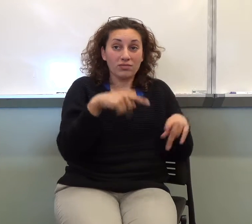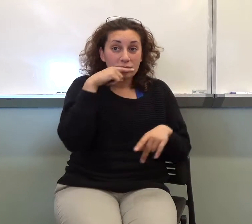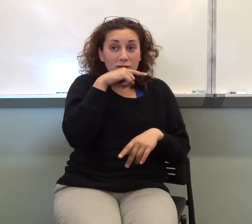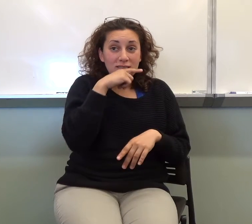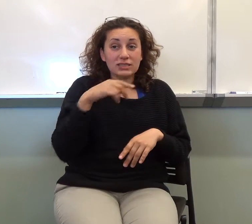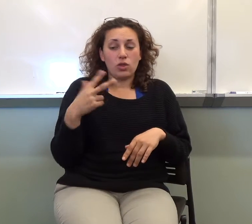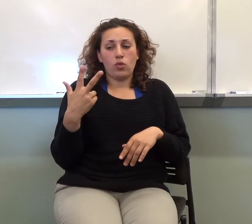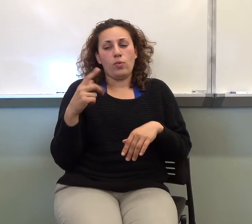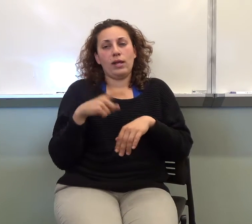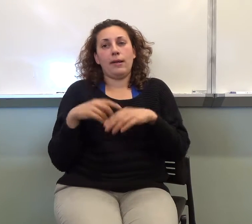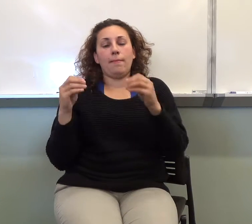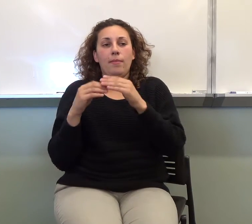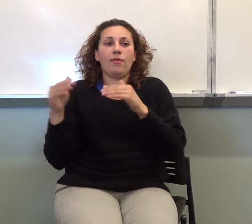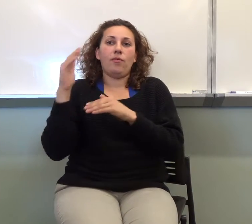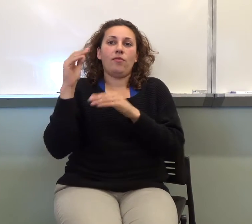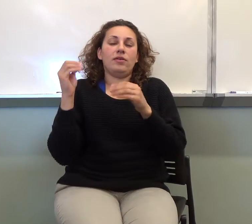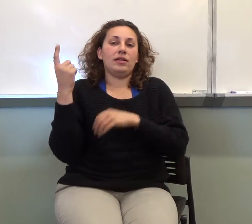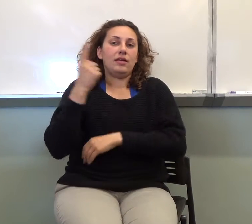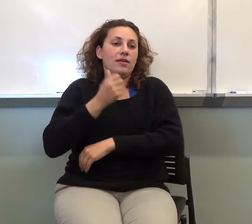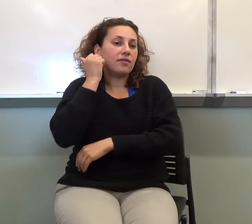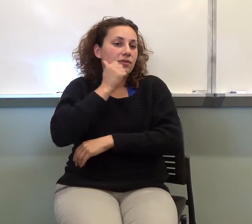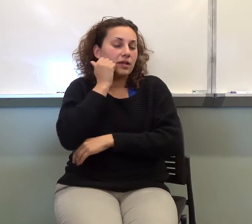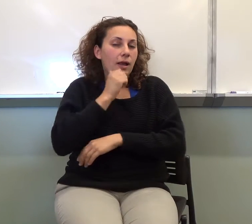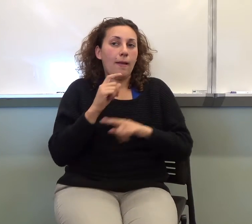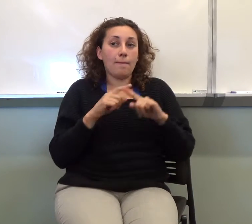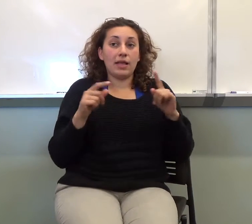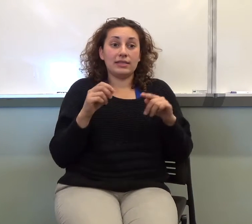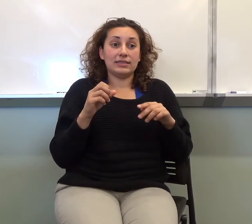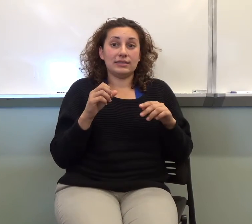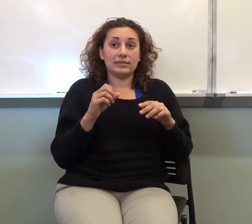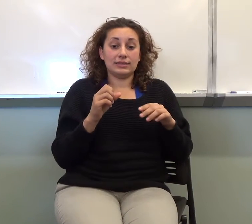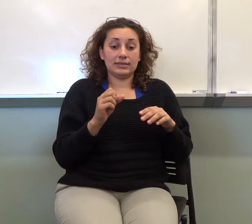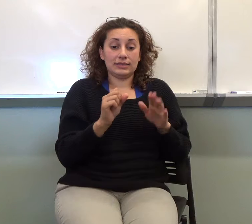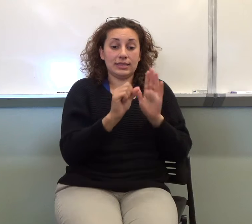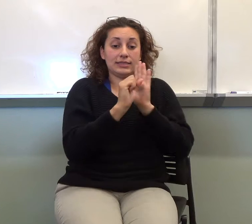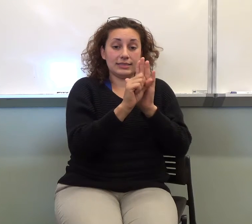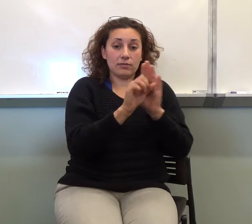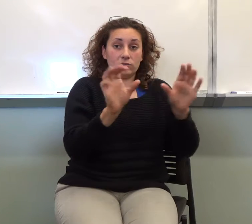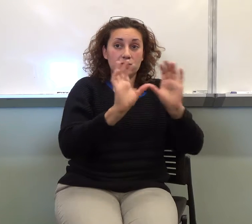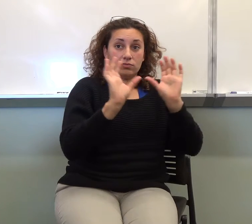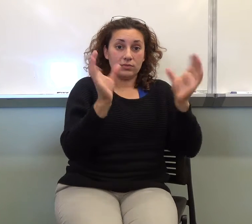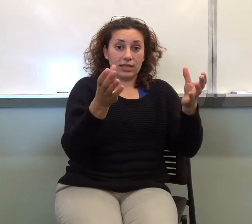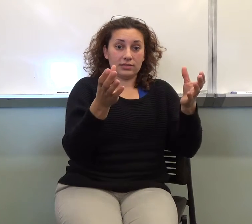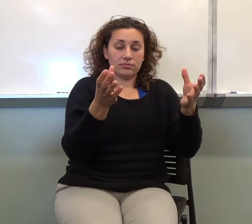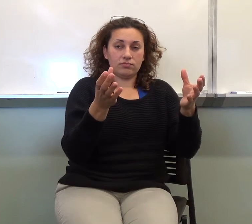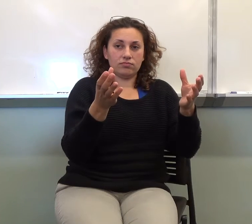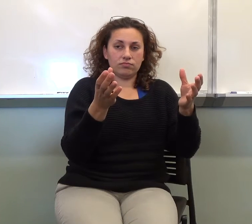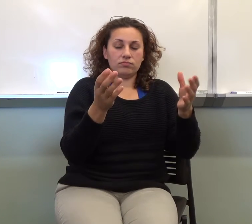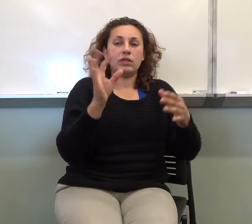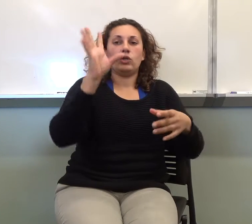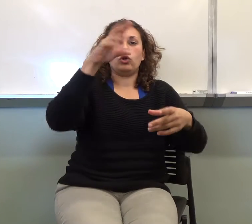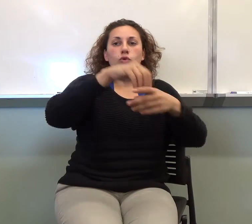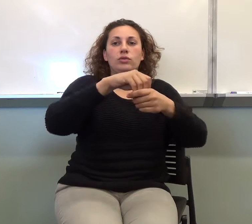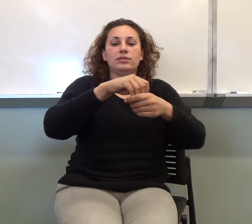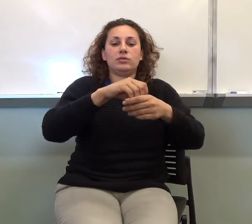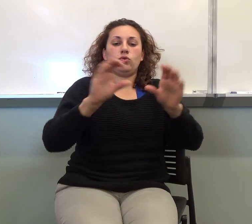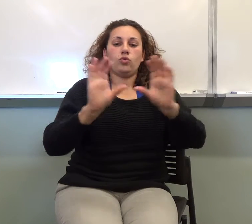Okay, so the total sample space includes all the people that were questioned. And that would be 16, and 4 is